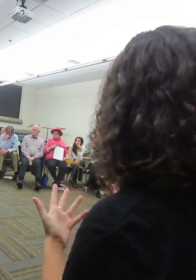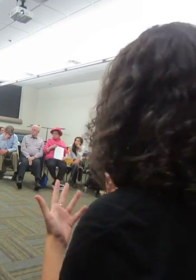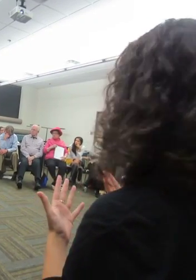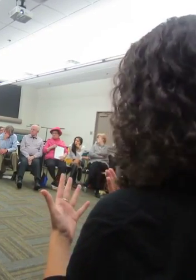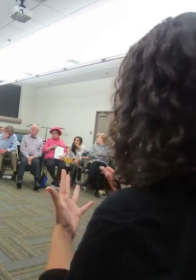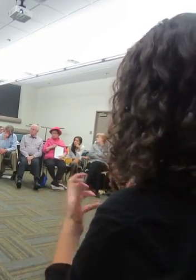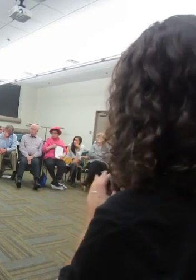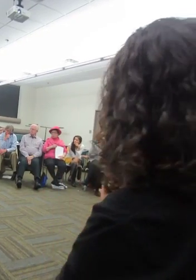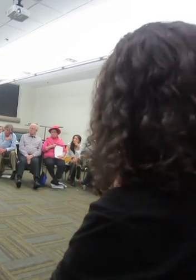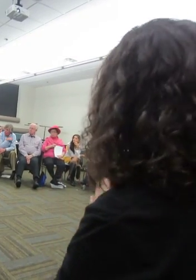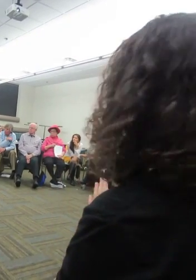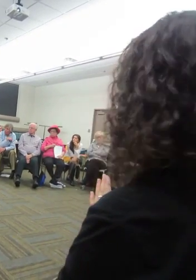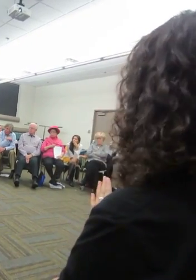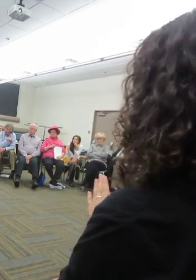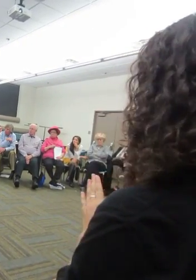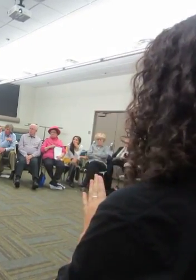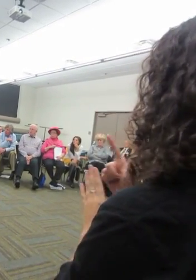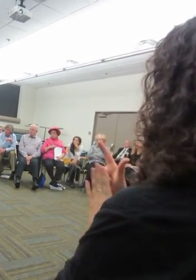that